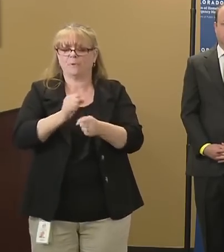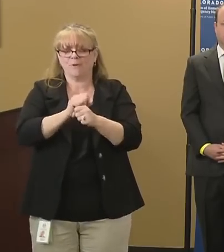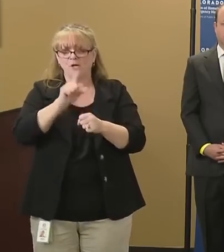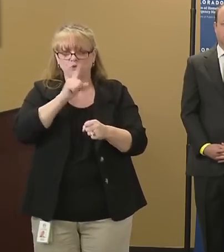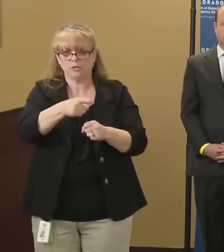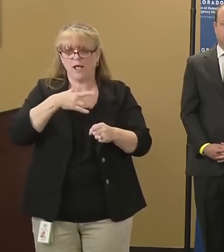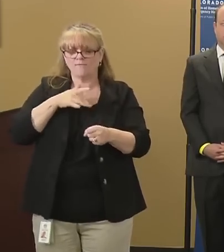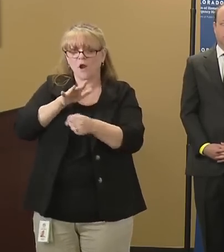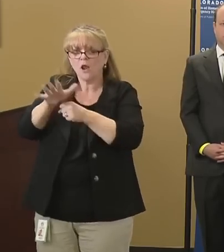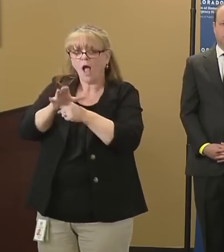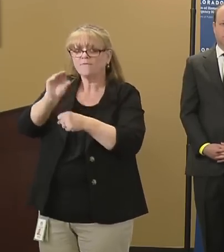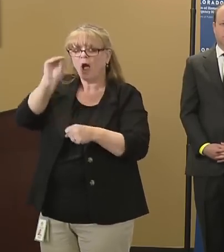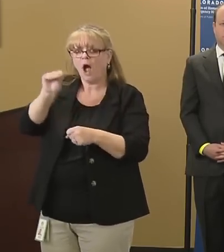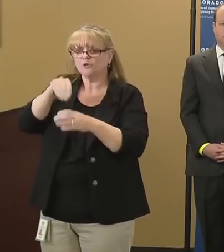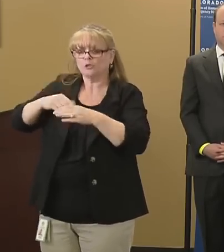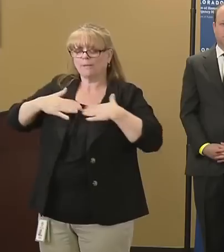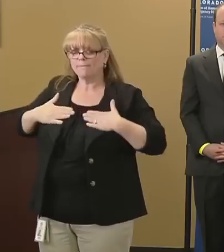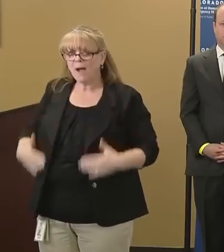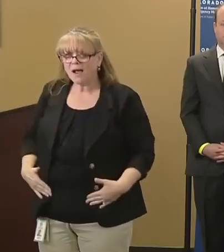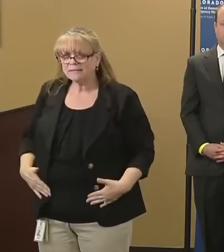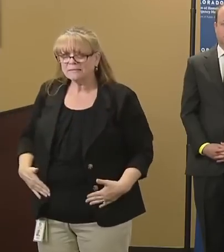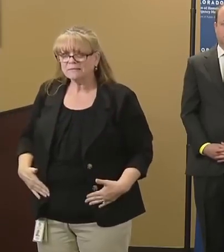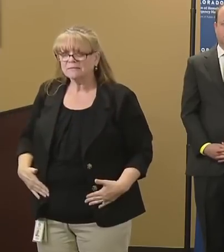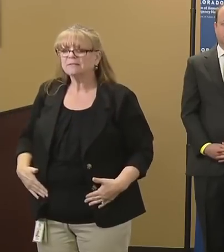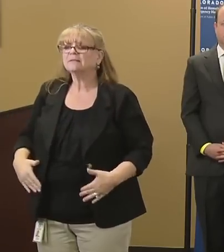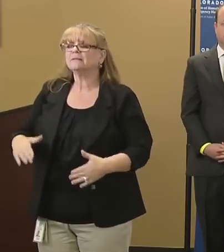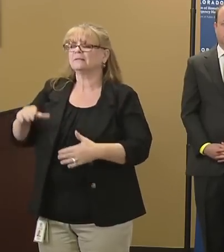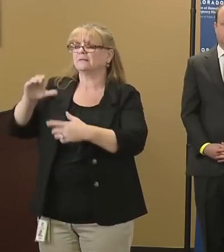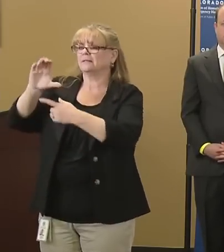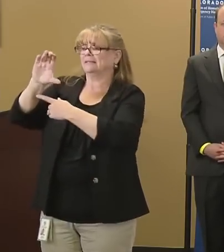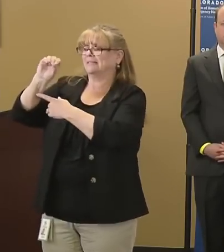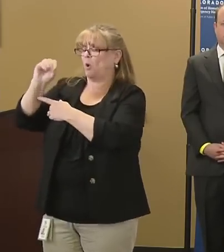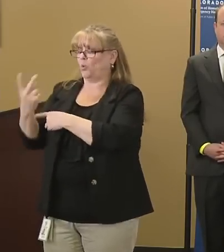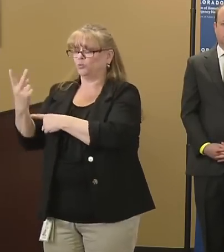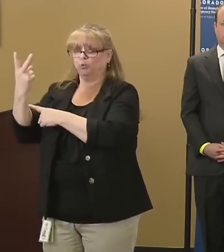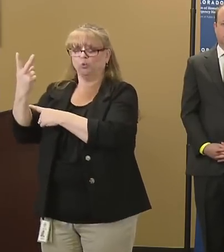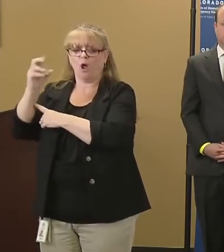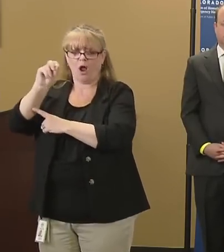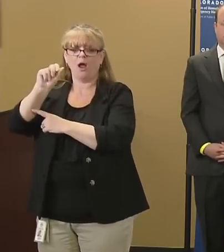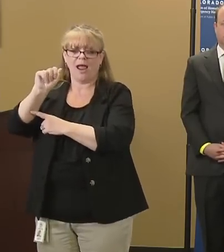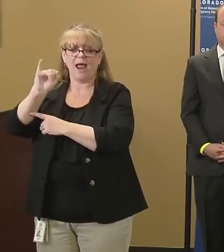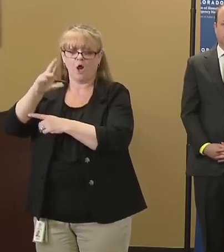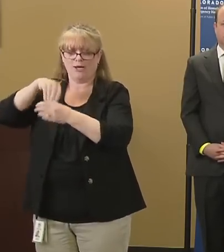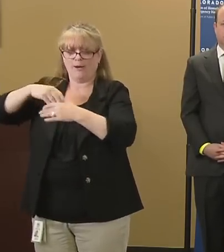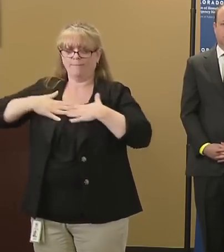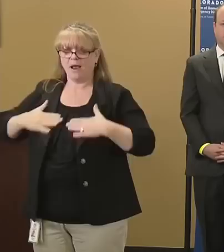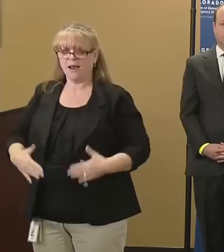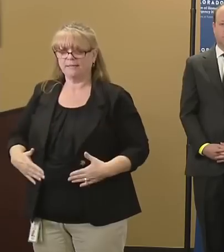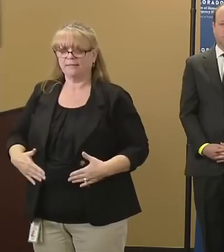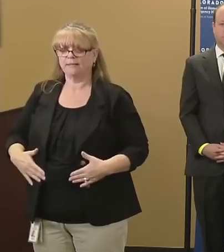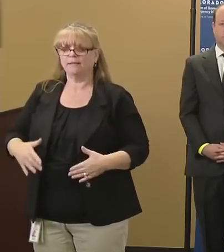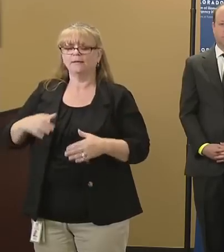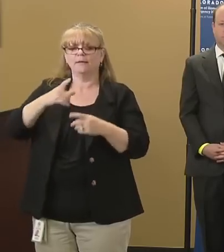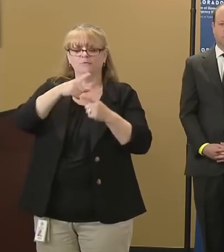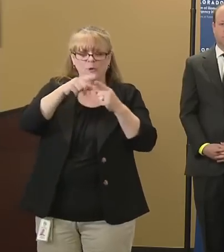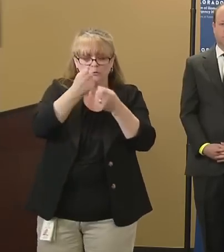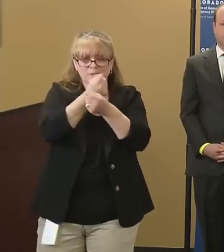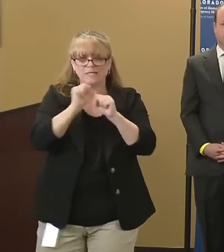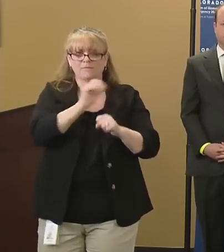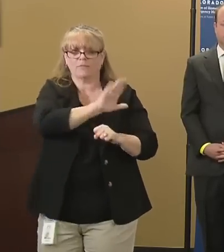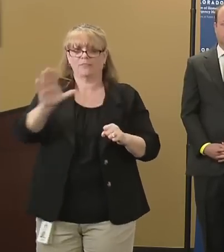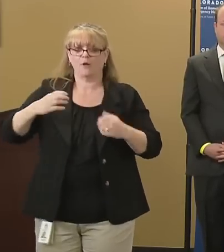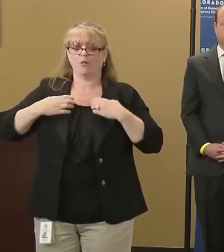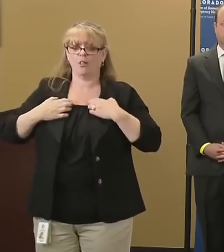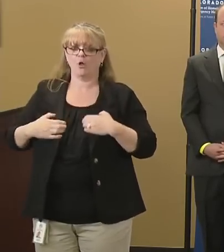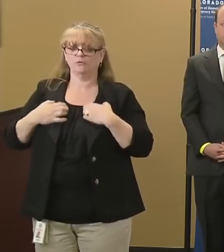and carbon dioxide out and doesn't injure the lung. So there are clearly things that we do for these patients that are beneficial and